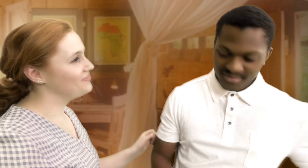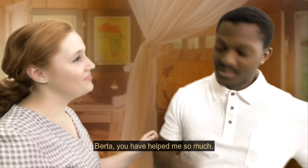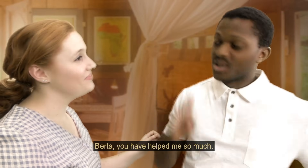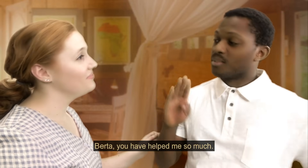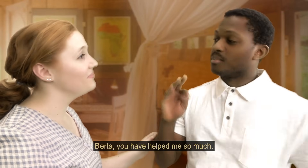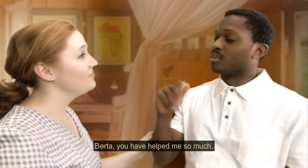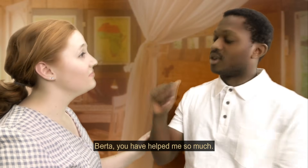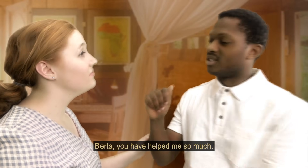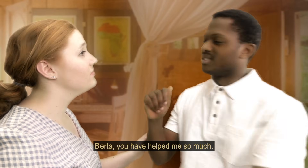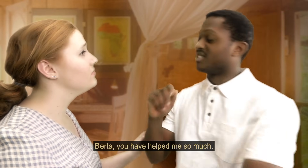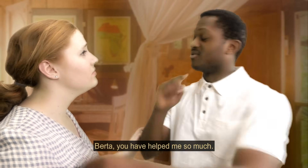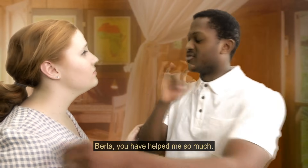Berta,